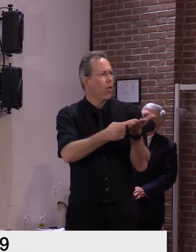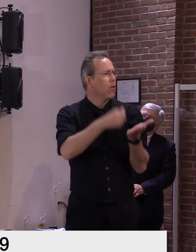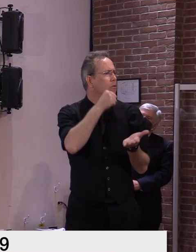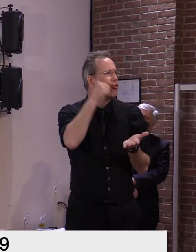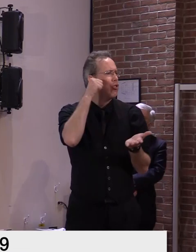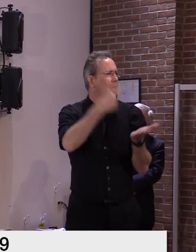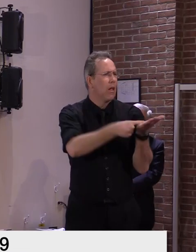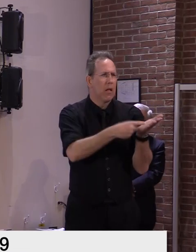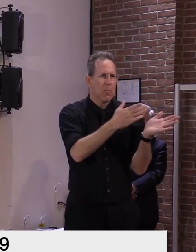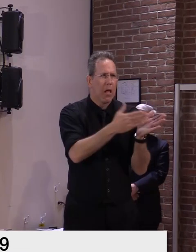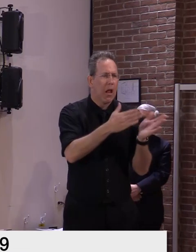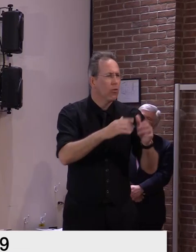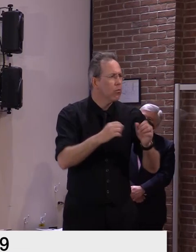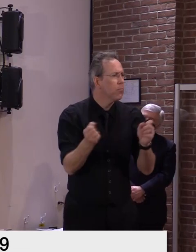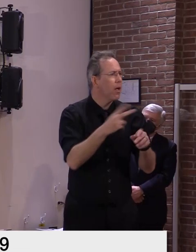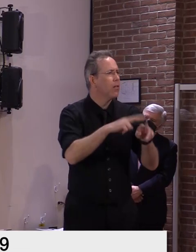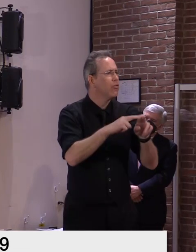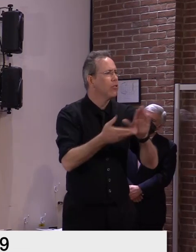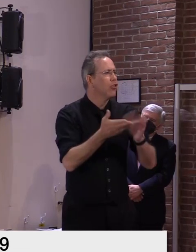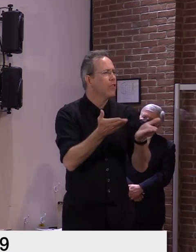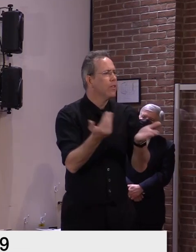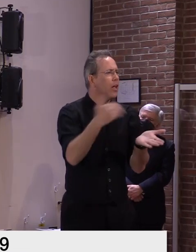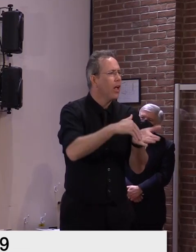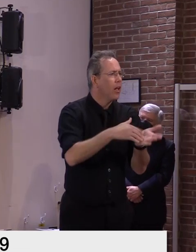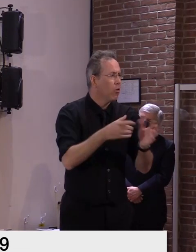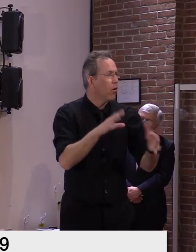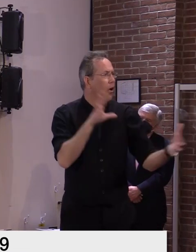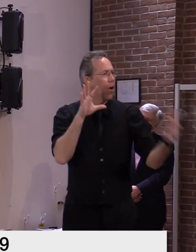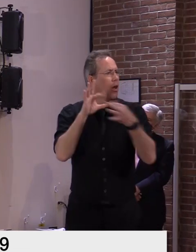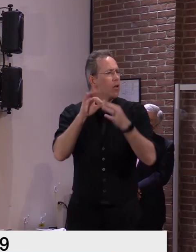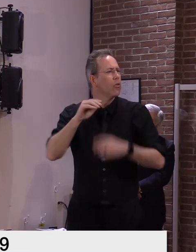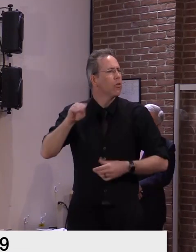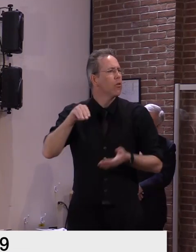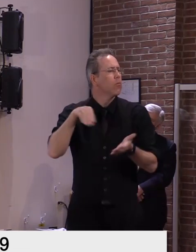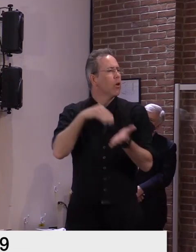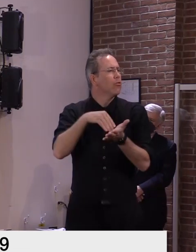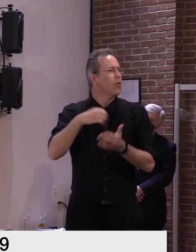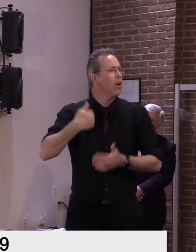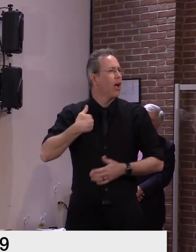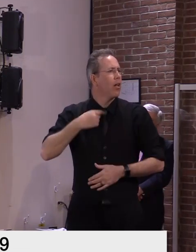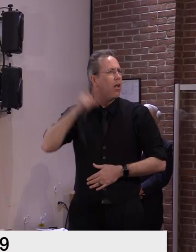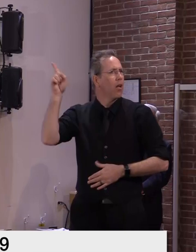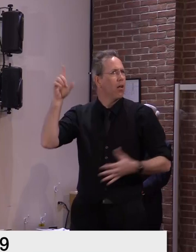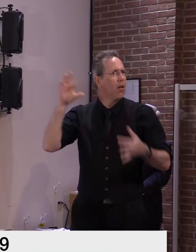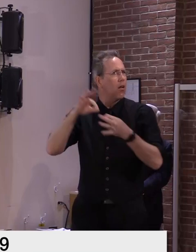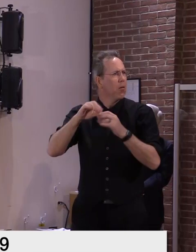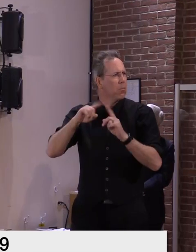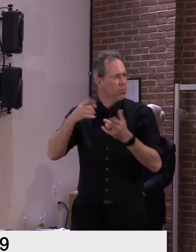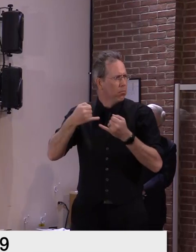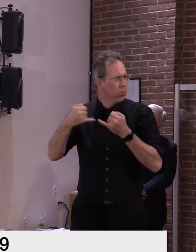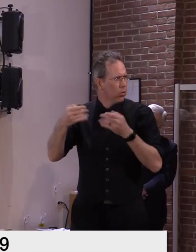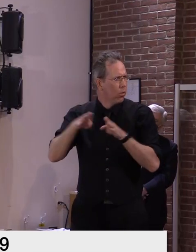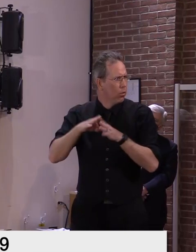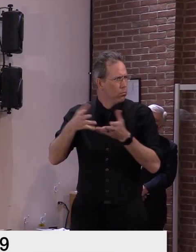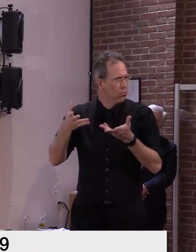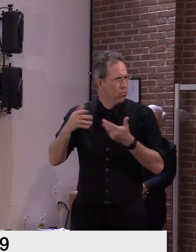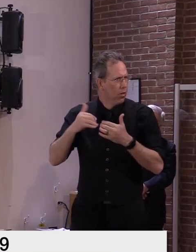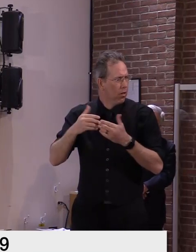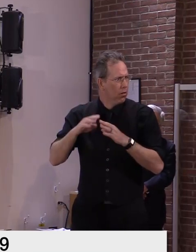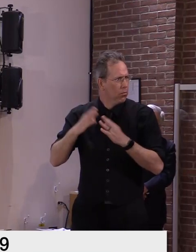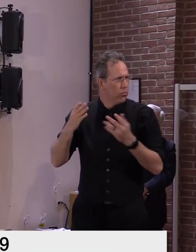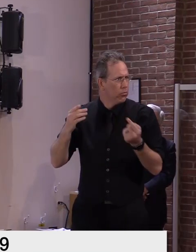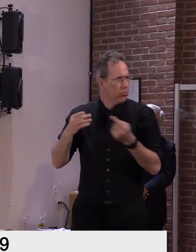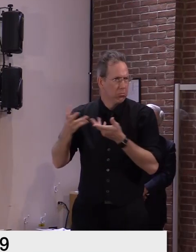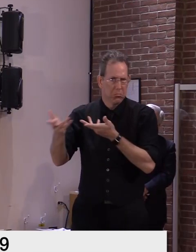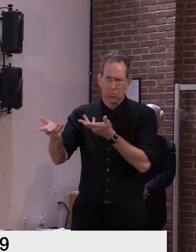line? Yeah, we've been working on that, I think, ever since I got involved in politics, which is